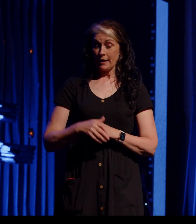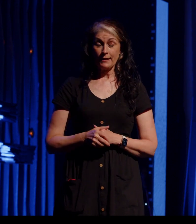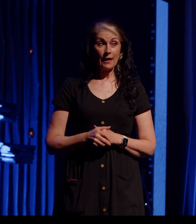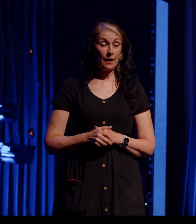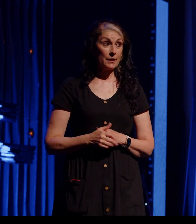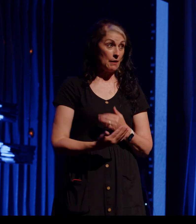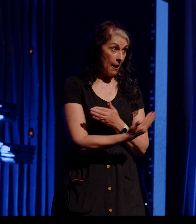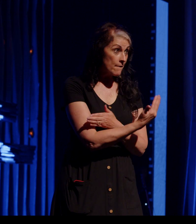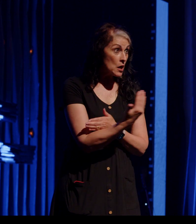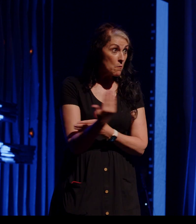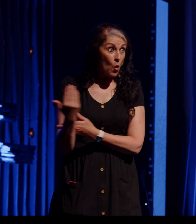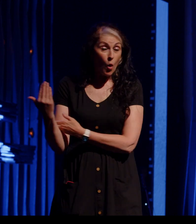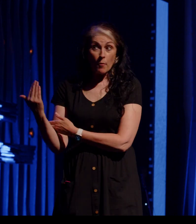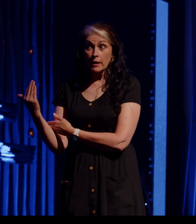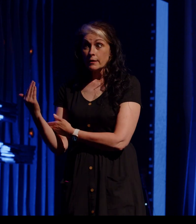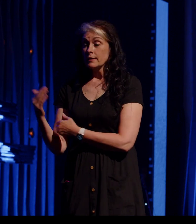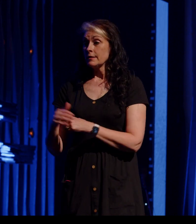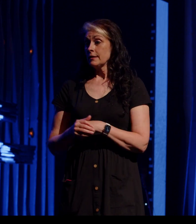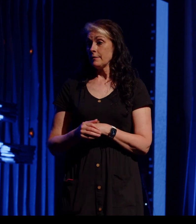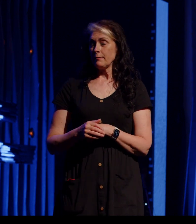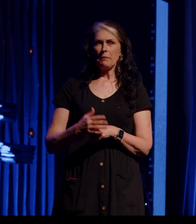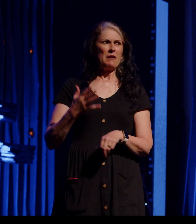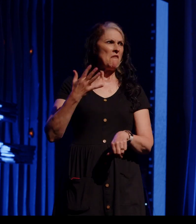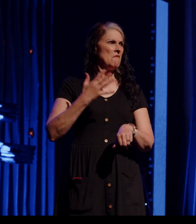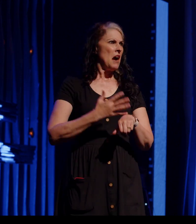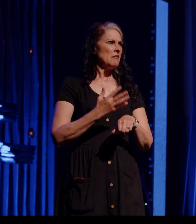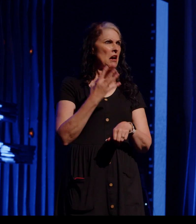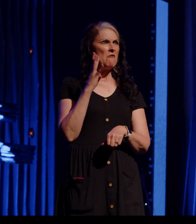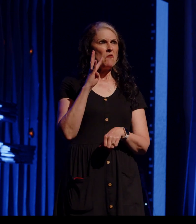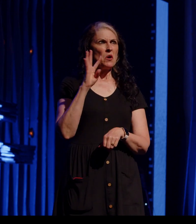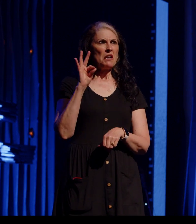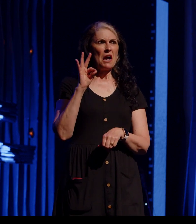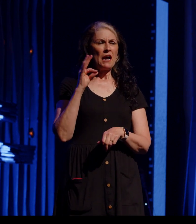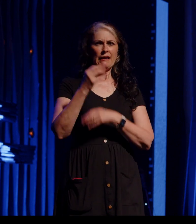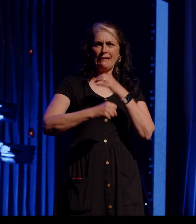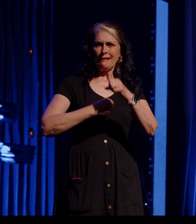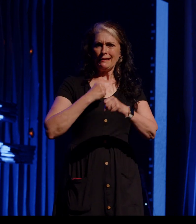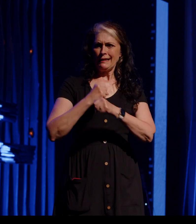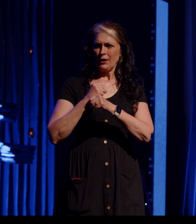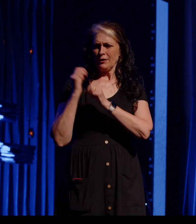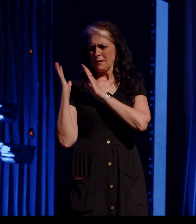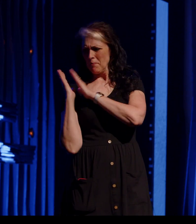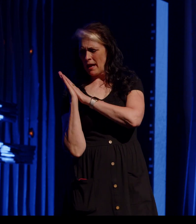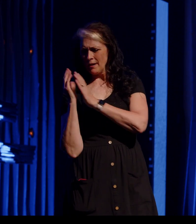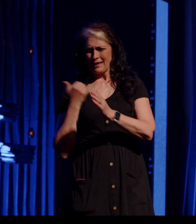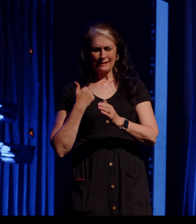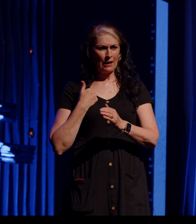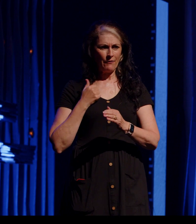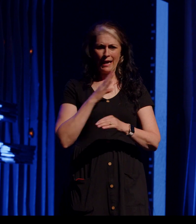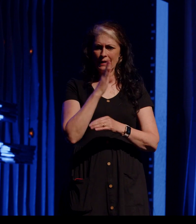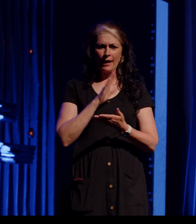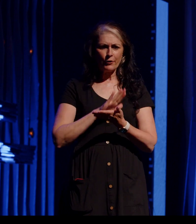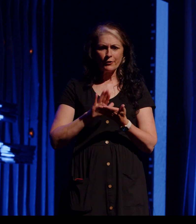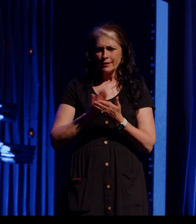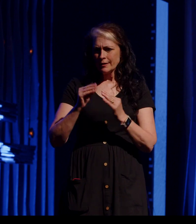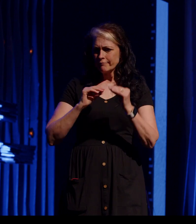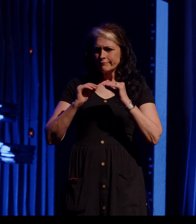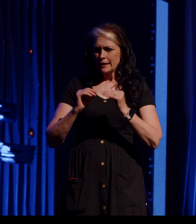I mean, seriously, maybe 5 times in 49 years we haven't made the bed. How'd that happen anyway? I never made my bed as a kid. I